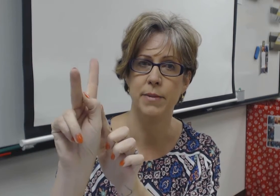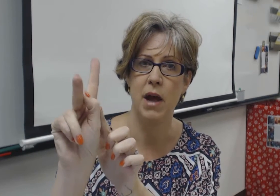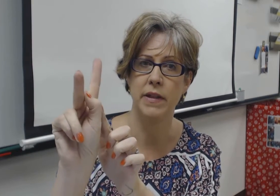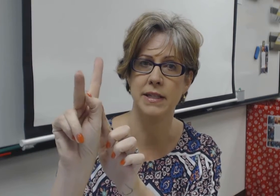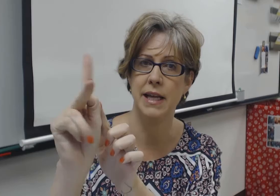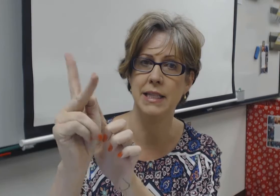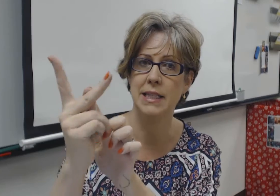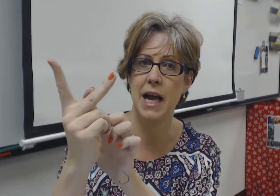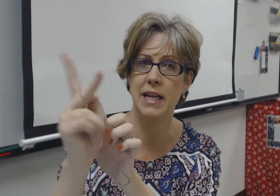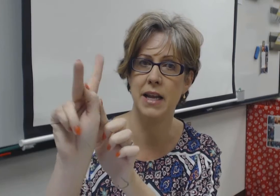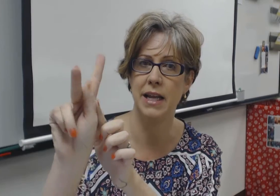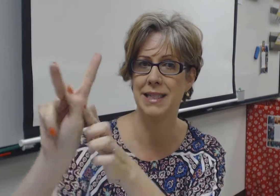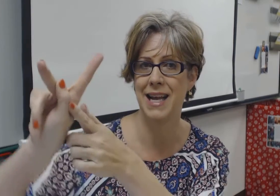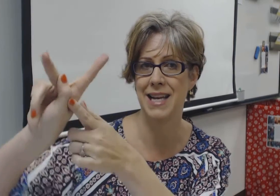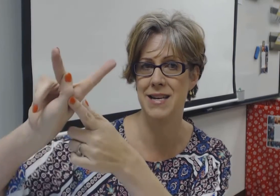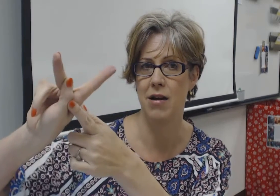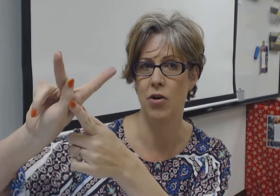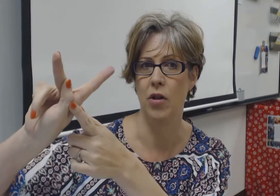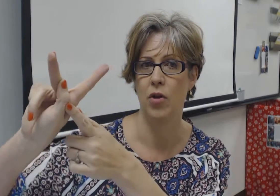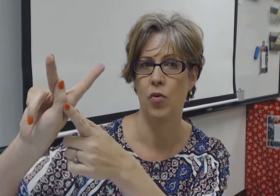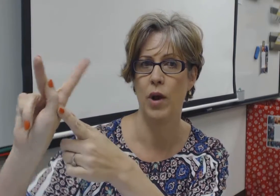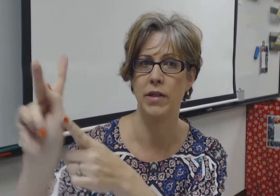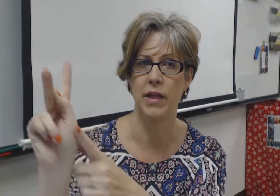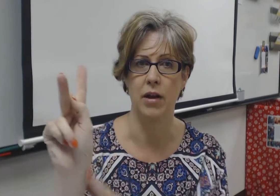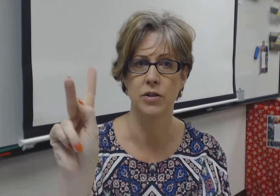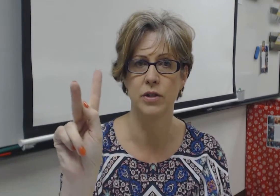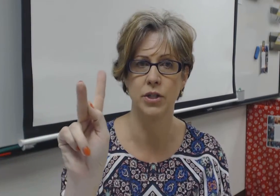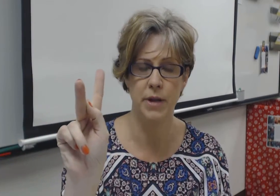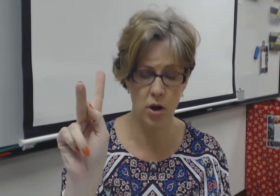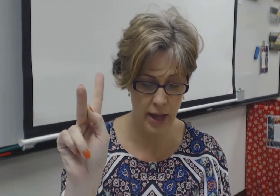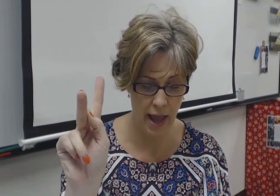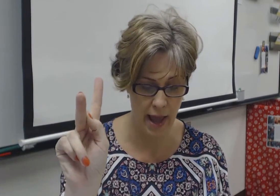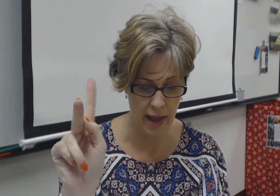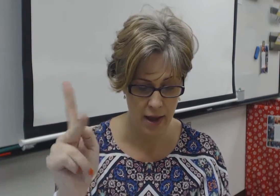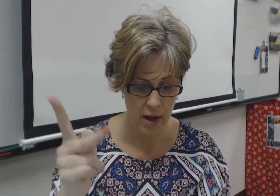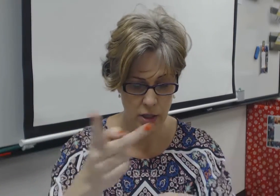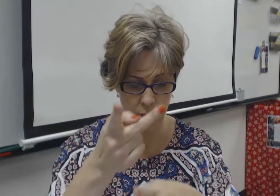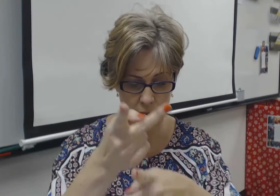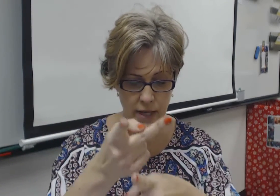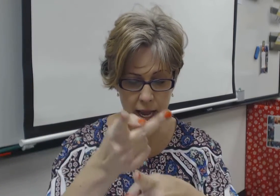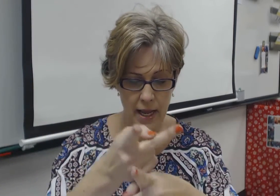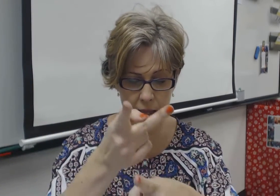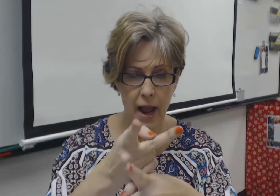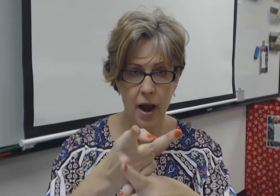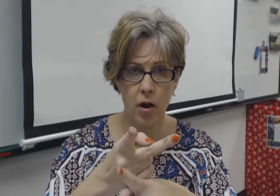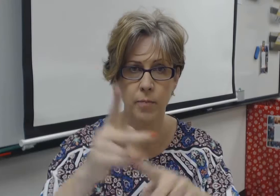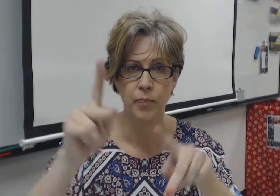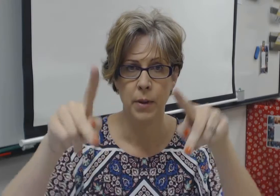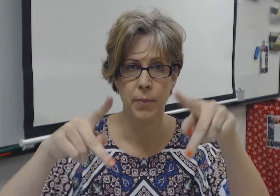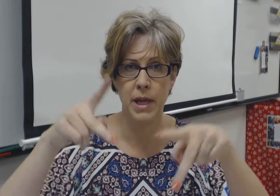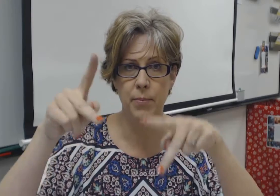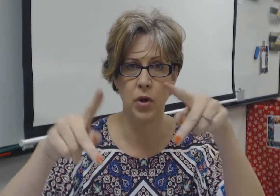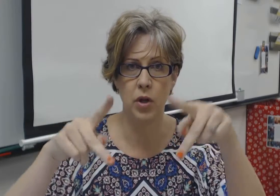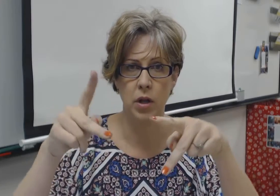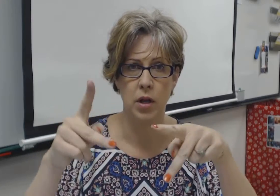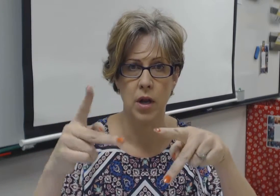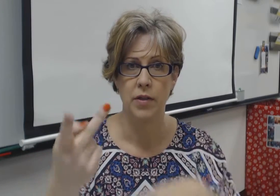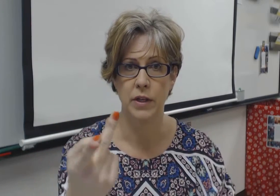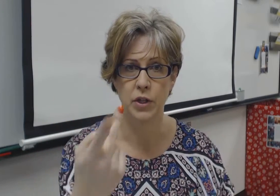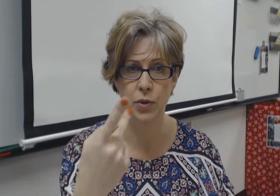on this inside knuckle right there. So this should be our K. So we have take care, people, the two